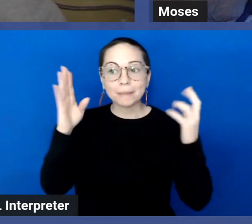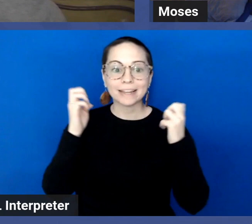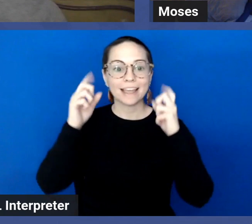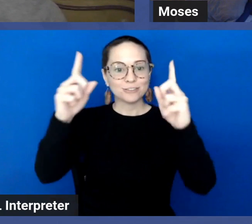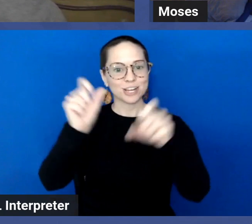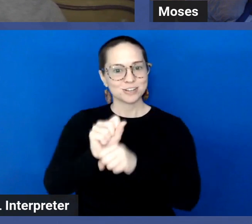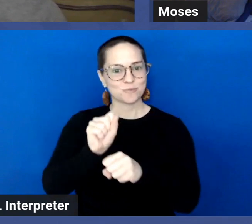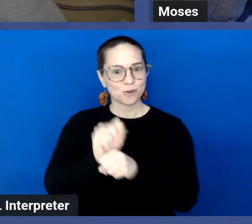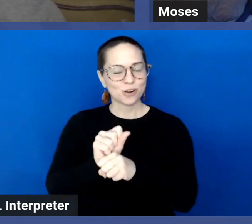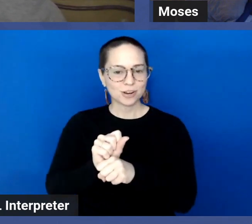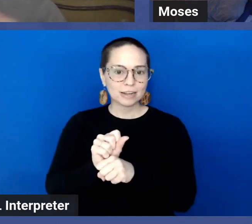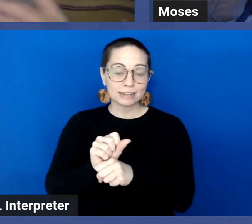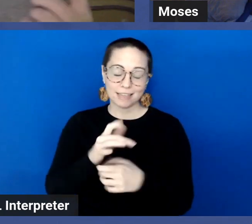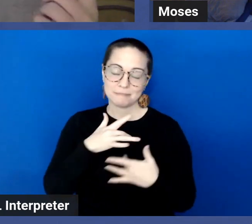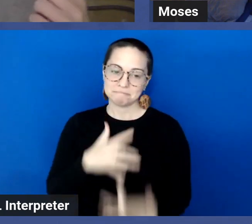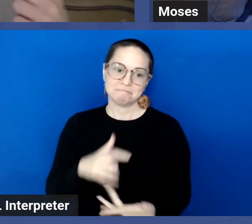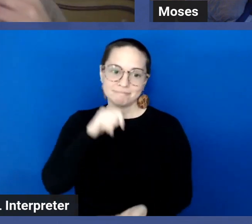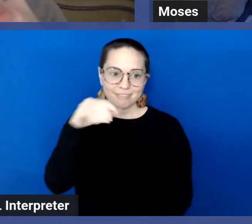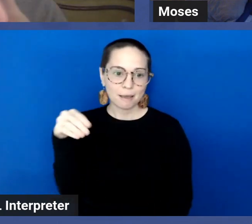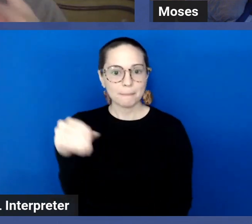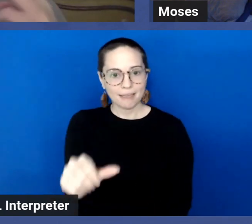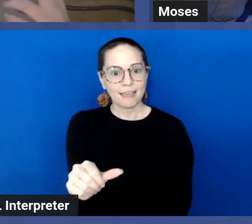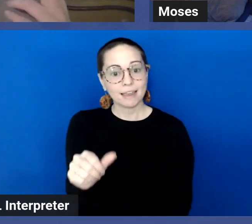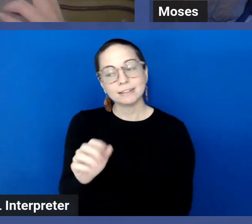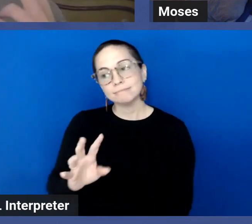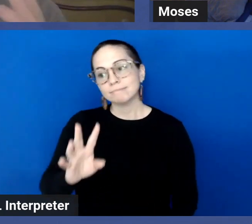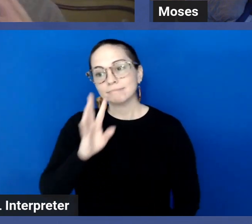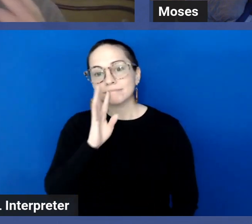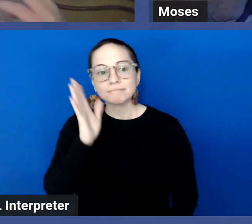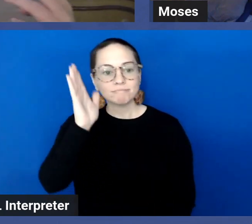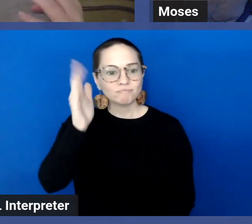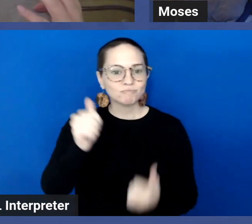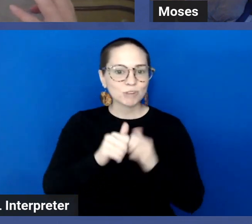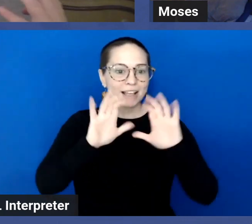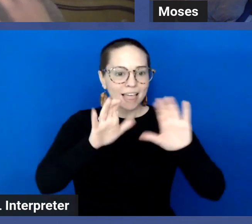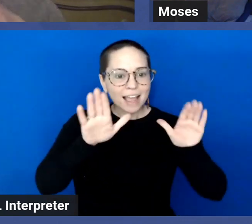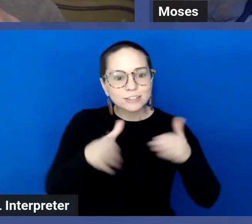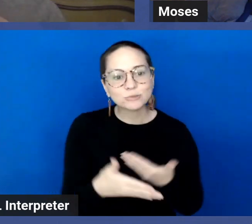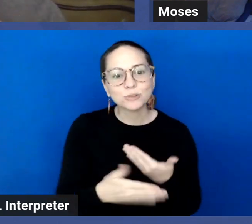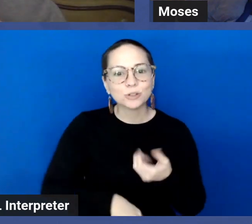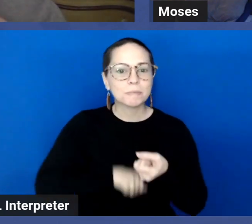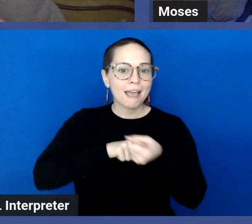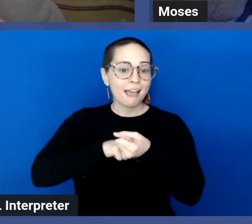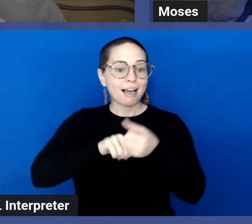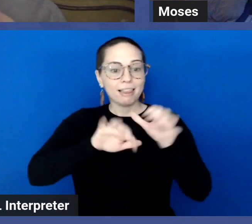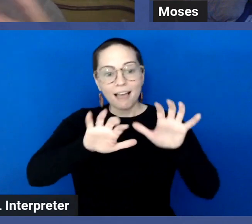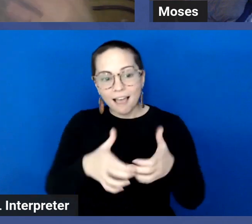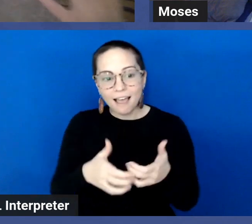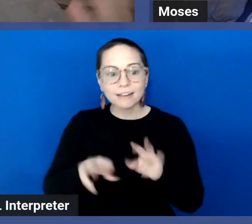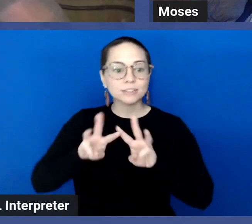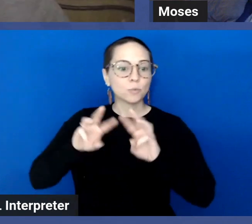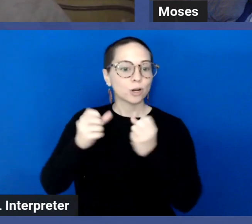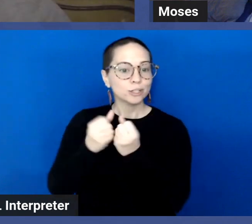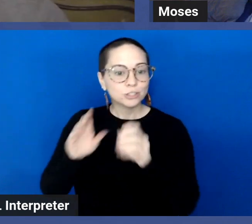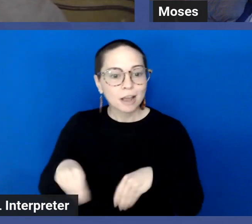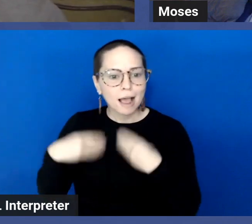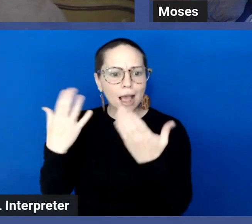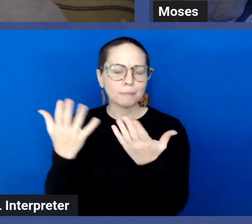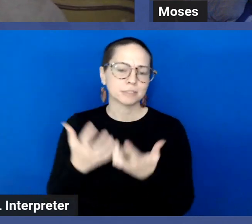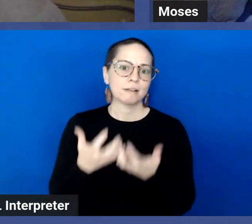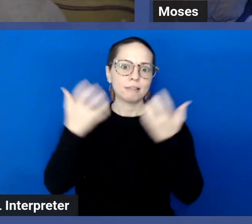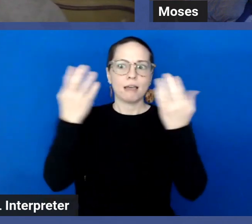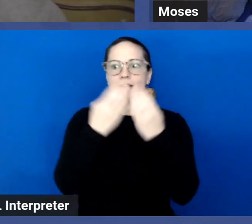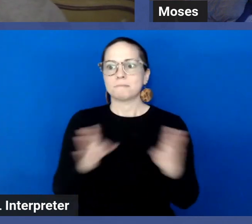is otherwise unpaid, so speaking to classrooms or allies or giving workshops, so much public education